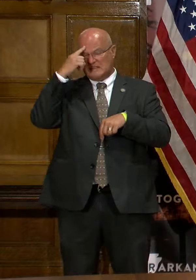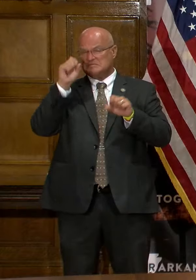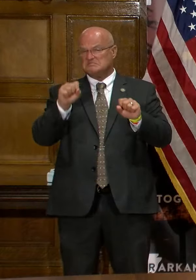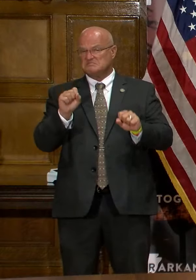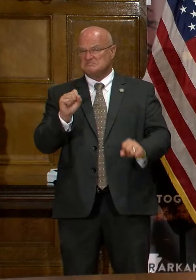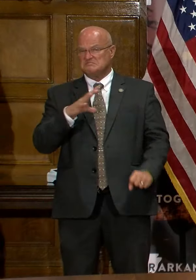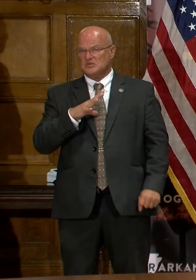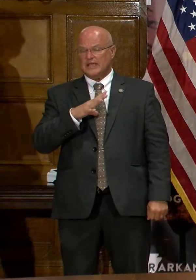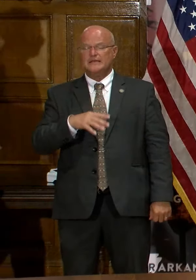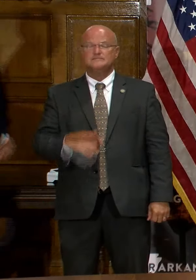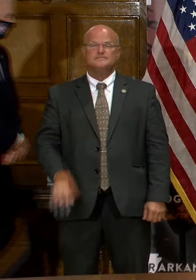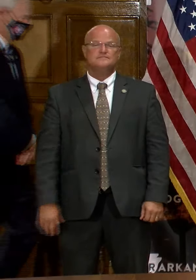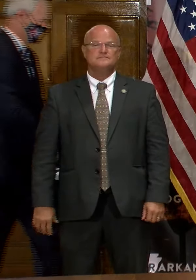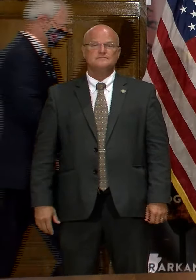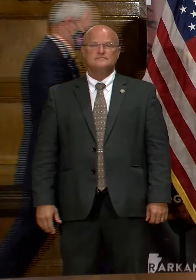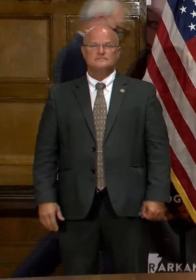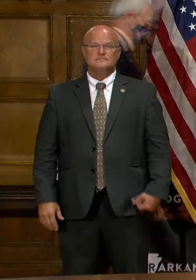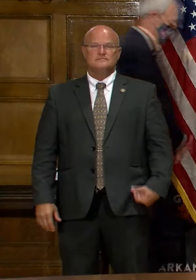okay.